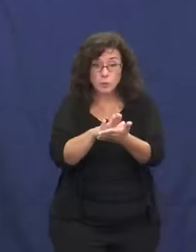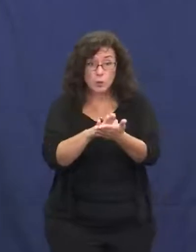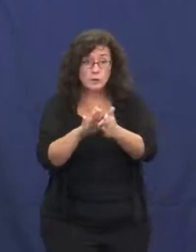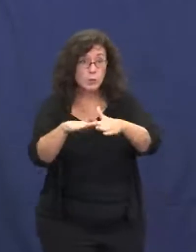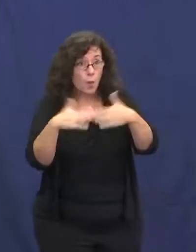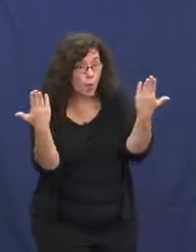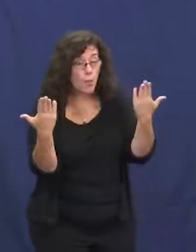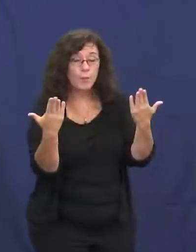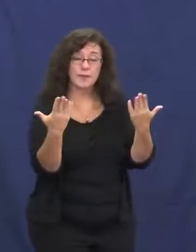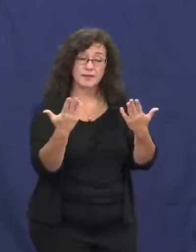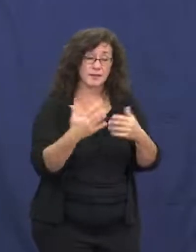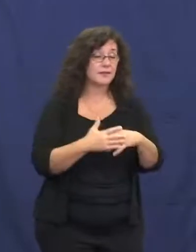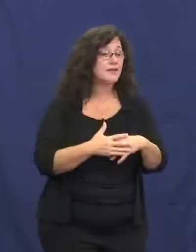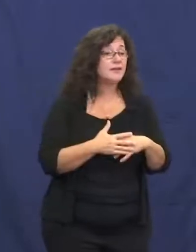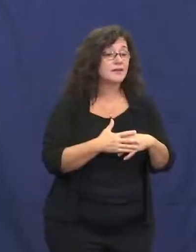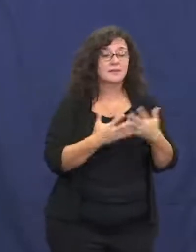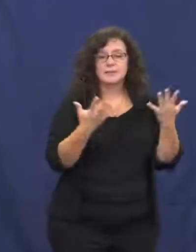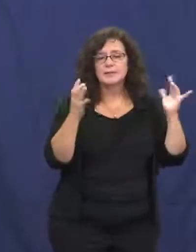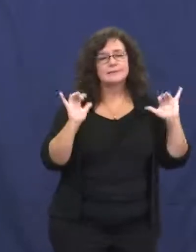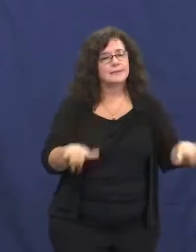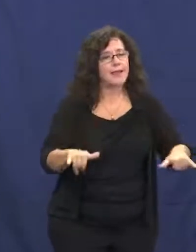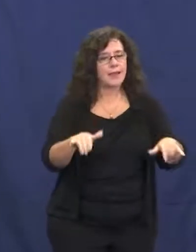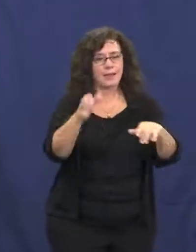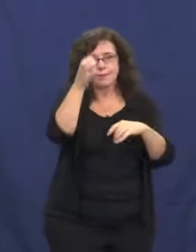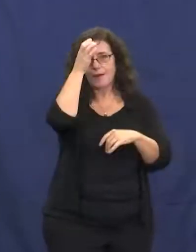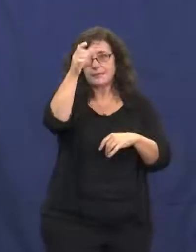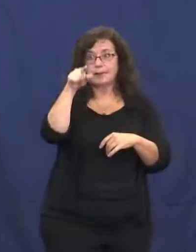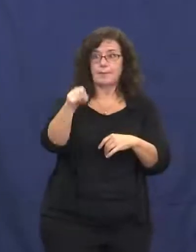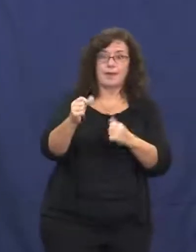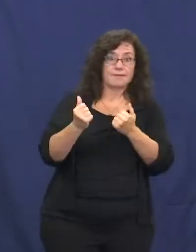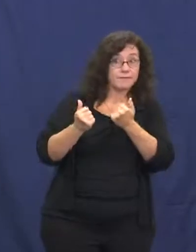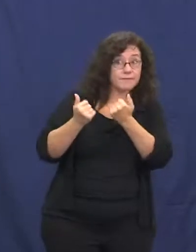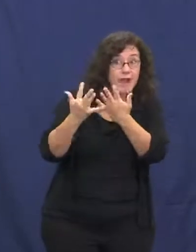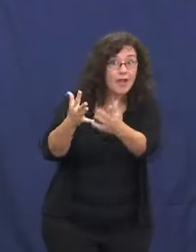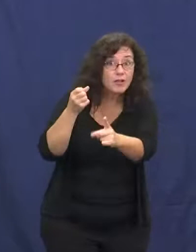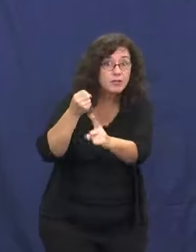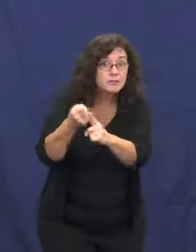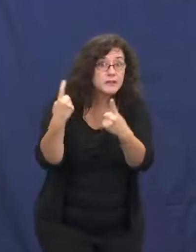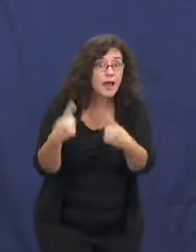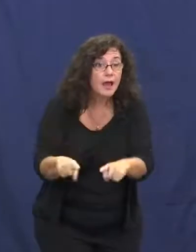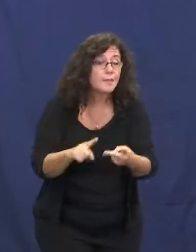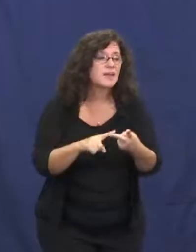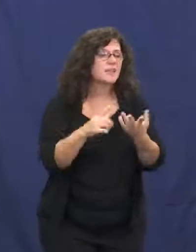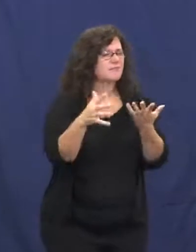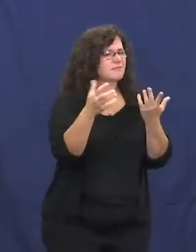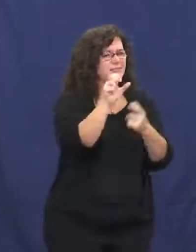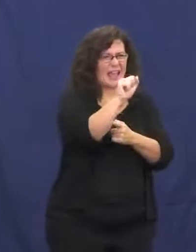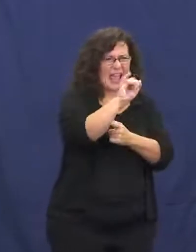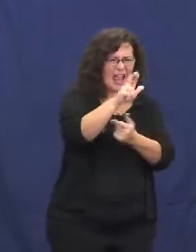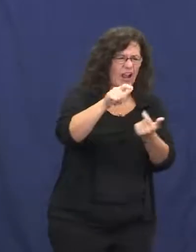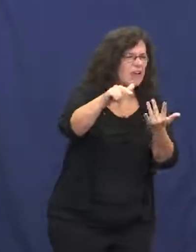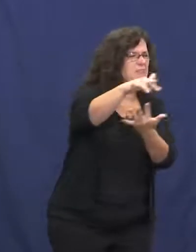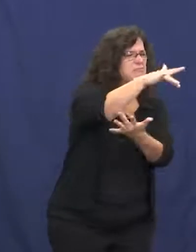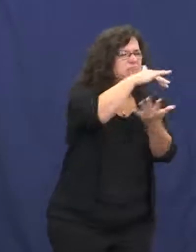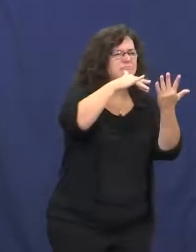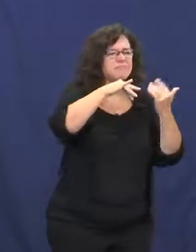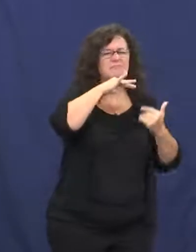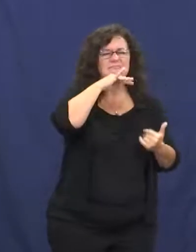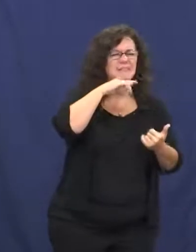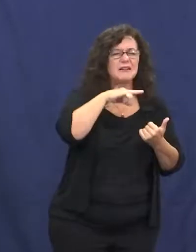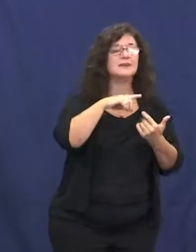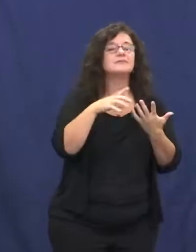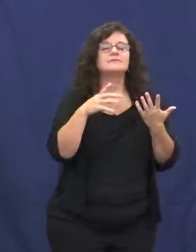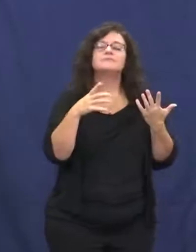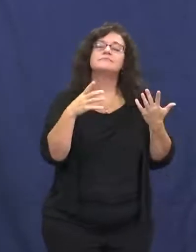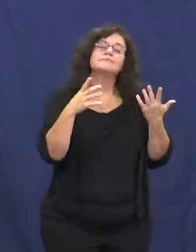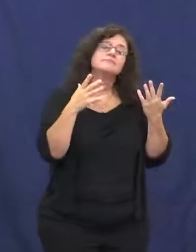subsequent air quality issues, we don't want to do it unless it is safe. And that is a concept we've embraced and feel